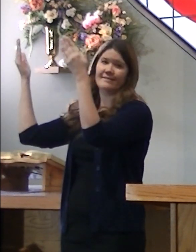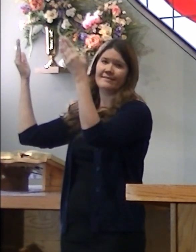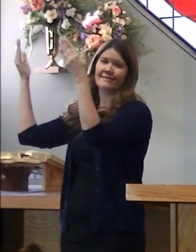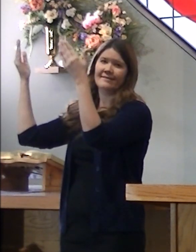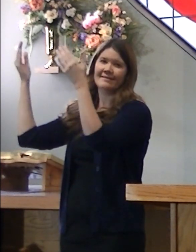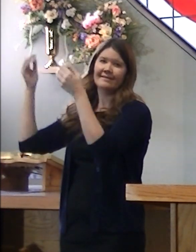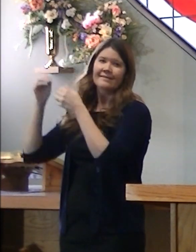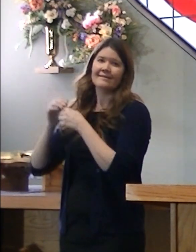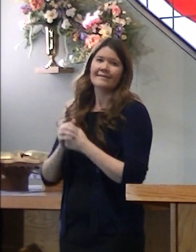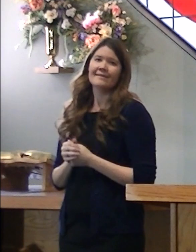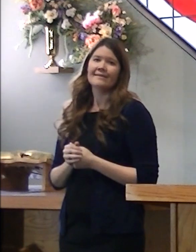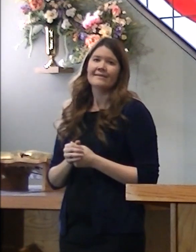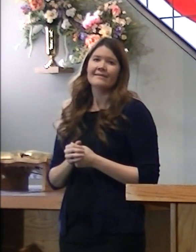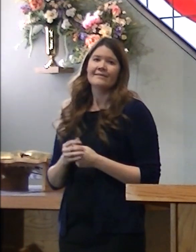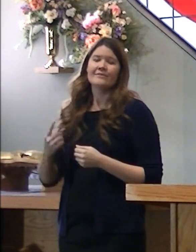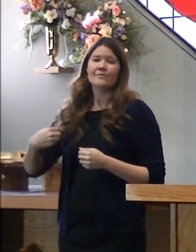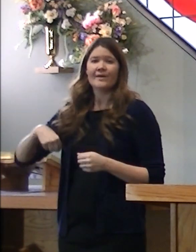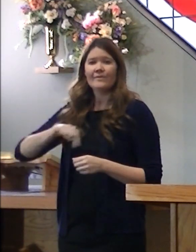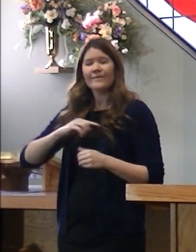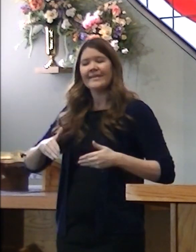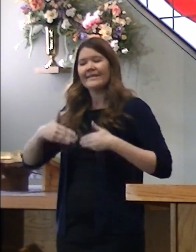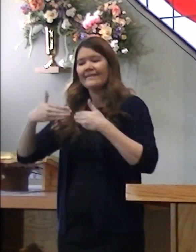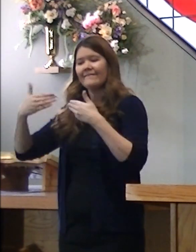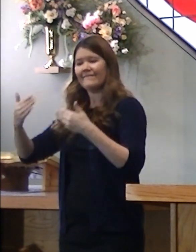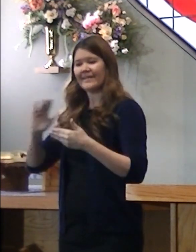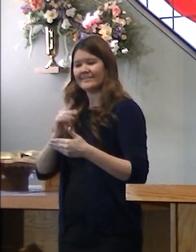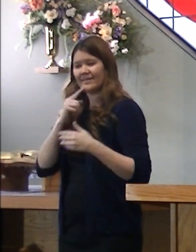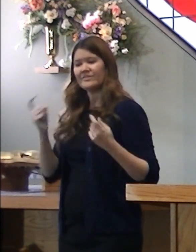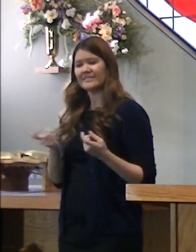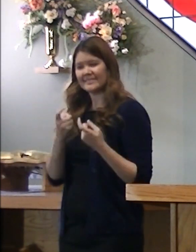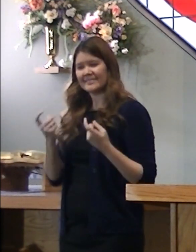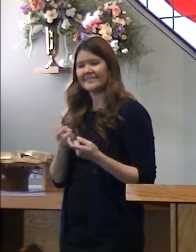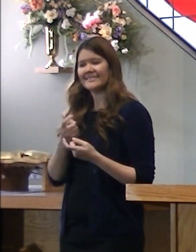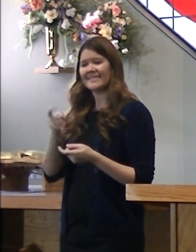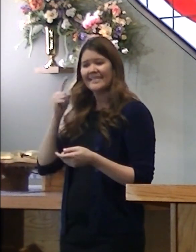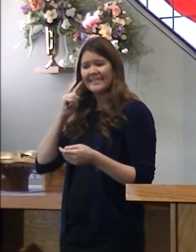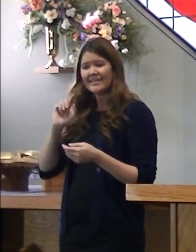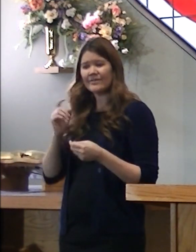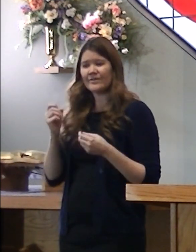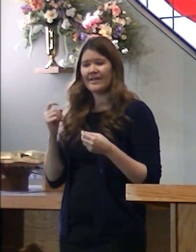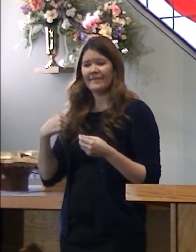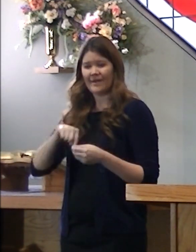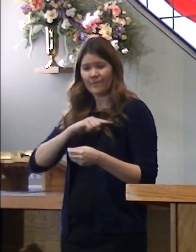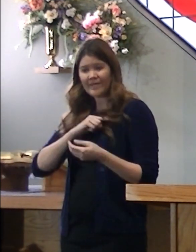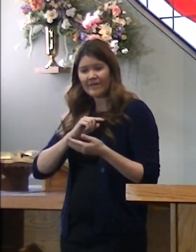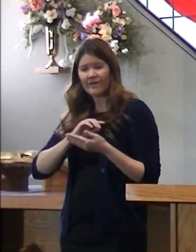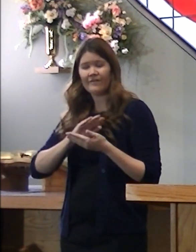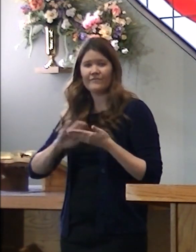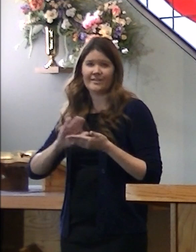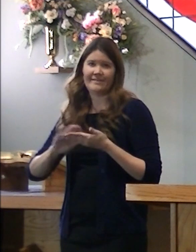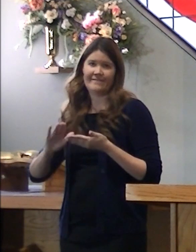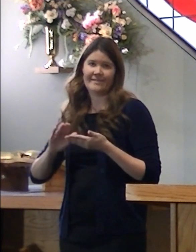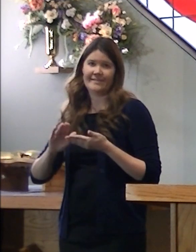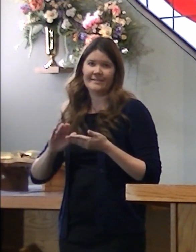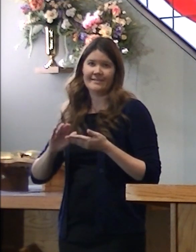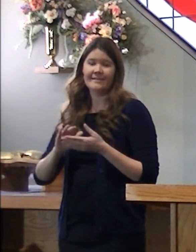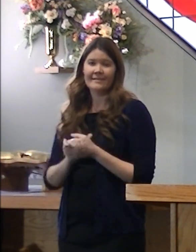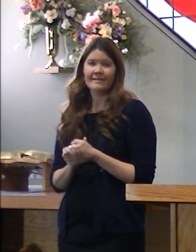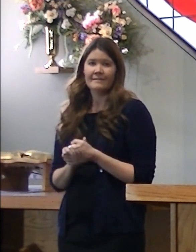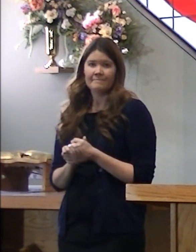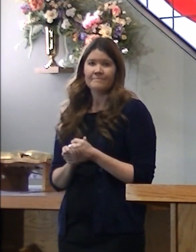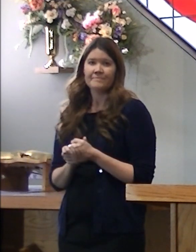So when we confess our sins and we hear that word of absolution, they're the sweetest words that we can hear in all the worship